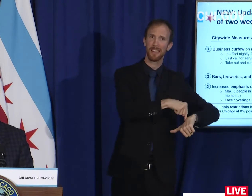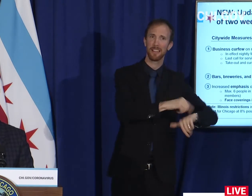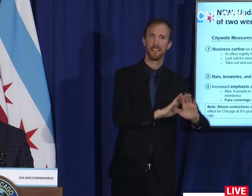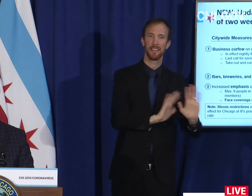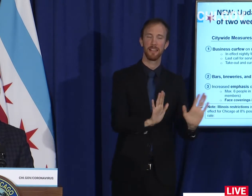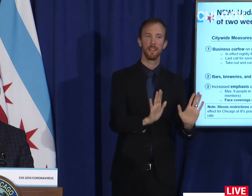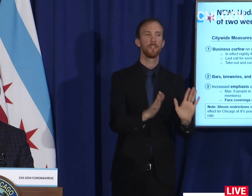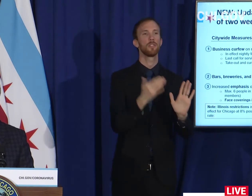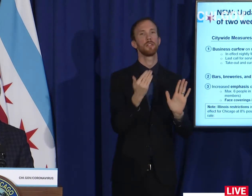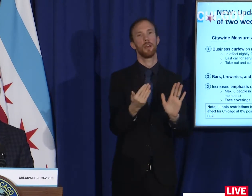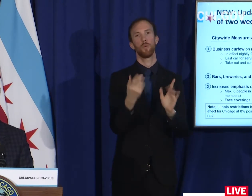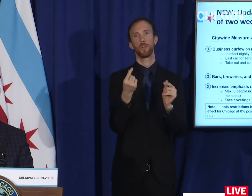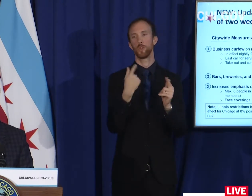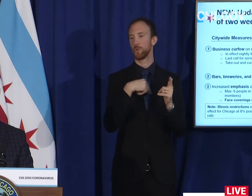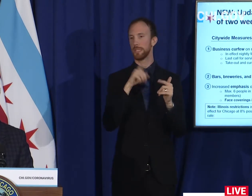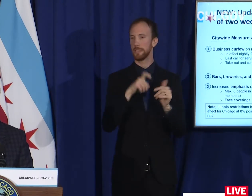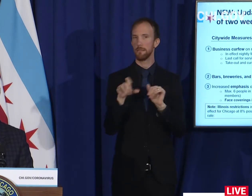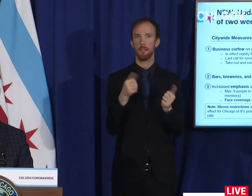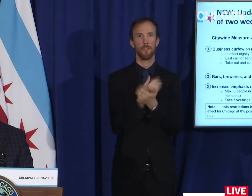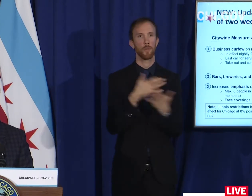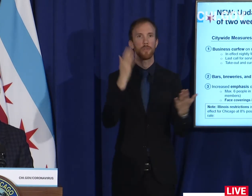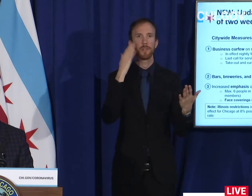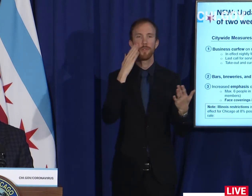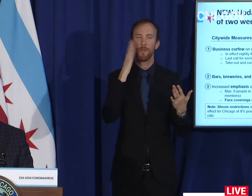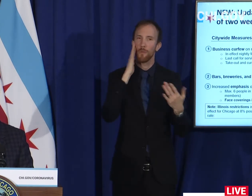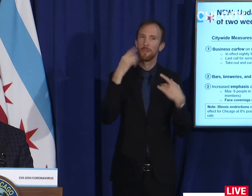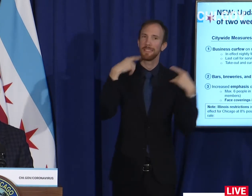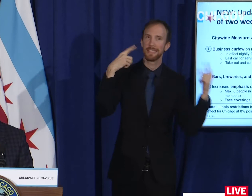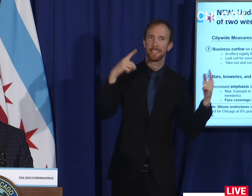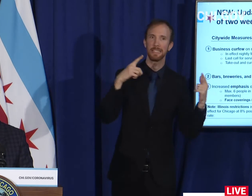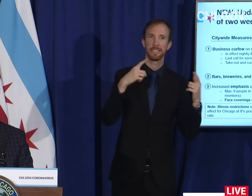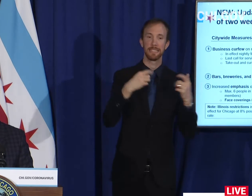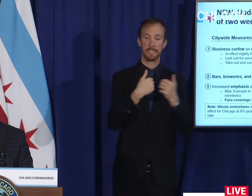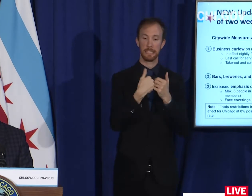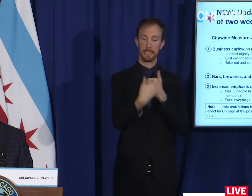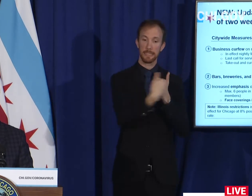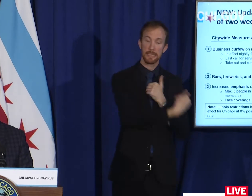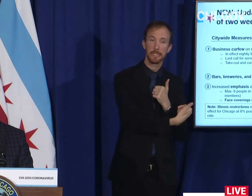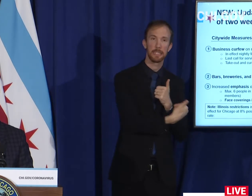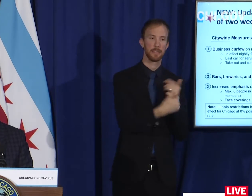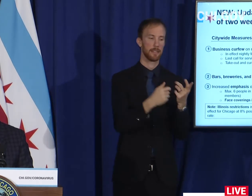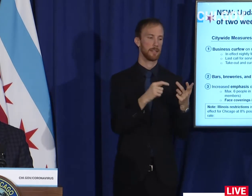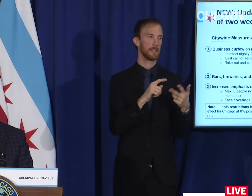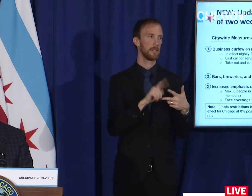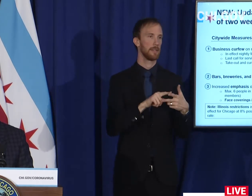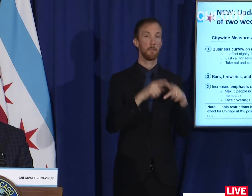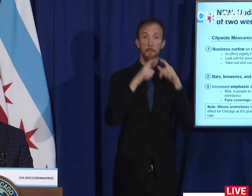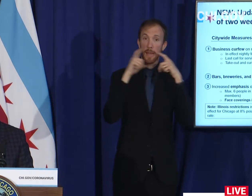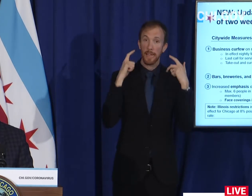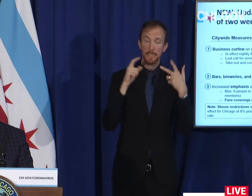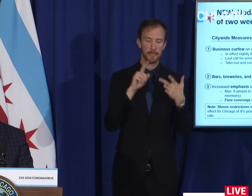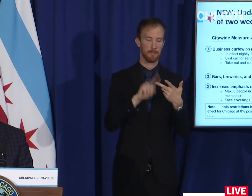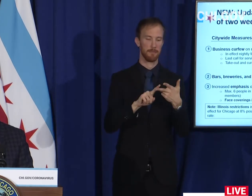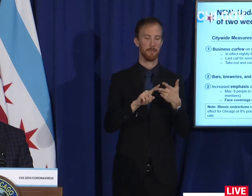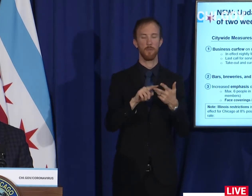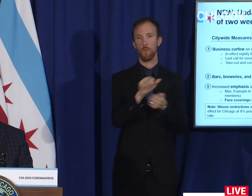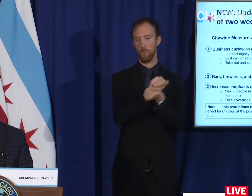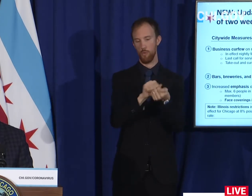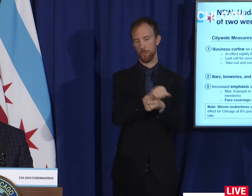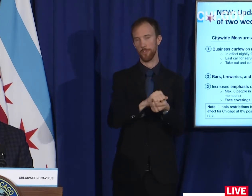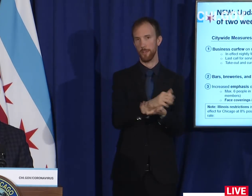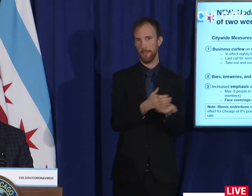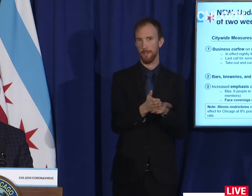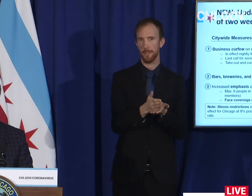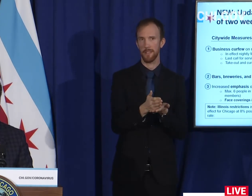know that what works. Social distancing, wearing a mask, washing your hands, and limiting your contact with